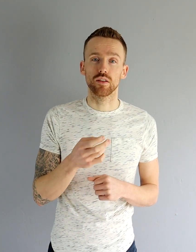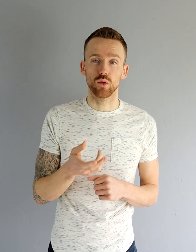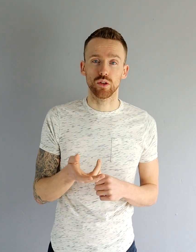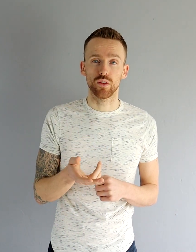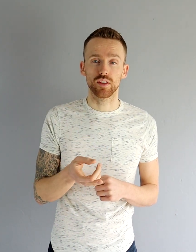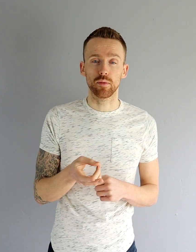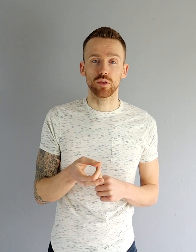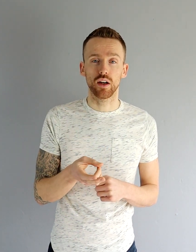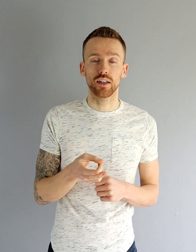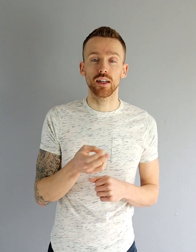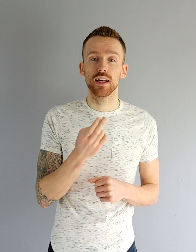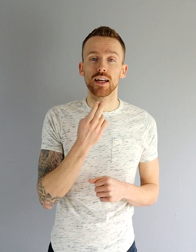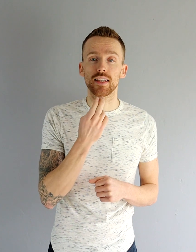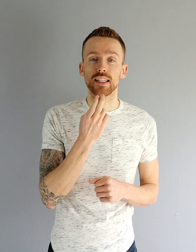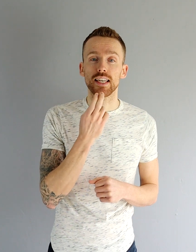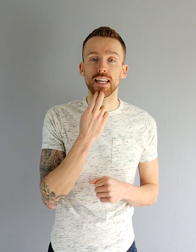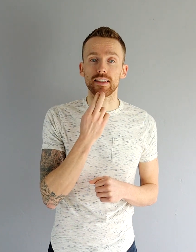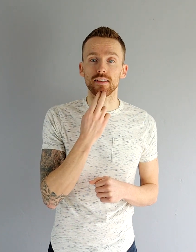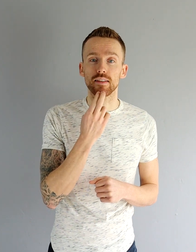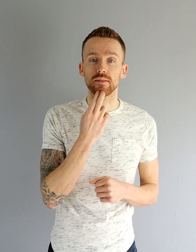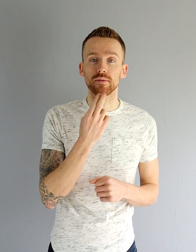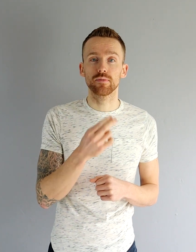also the same sign as niece.